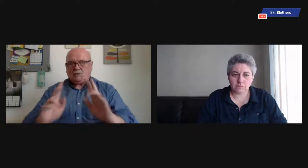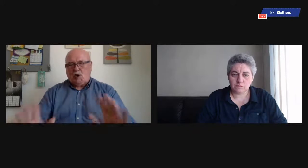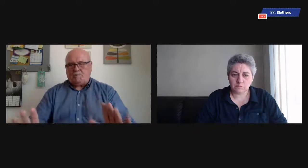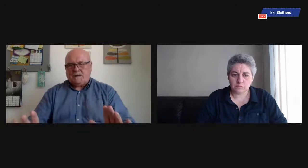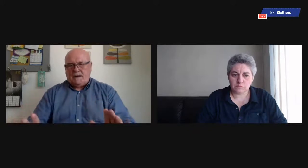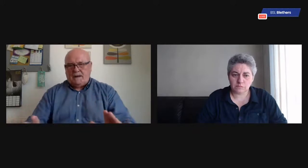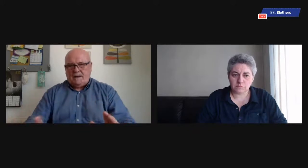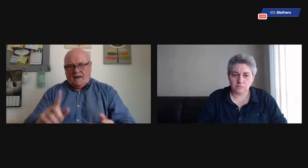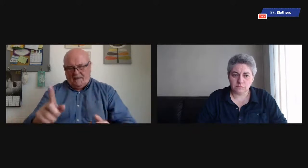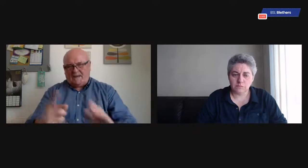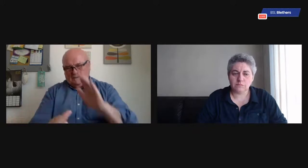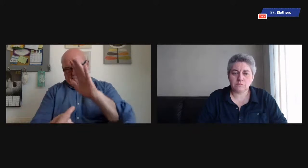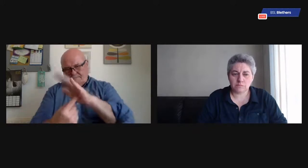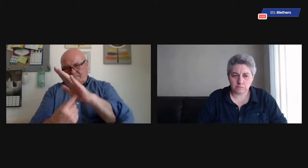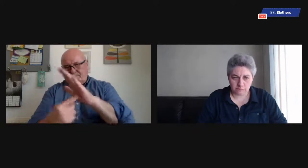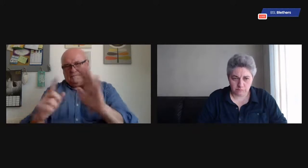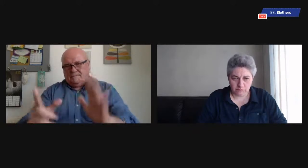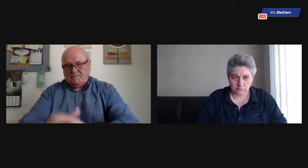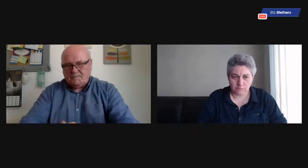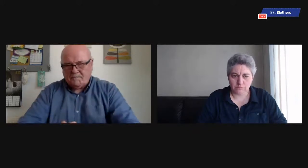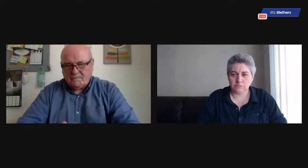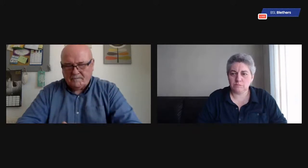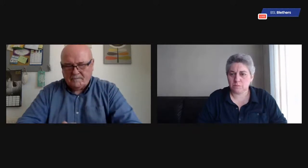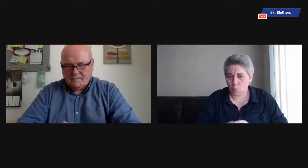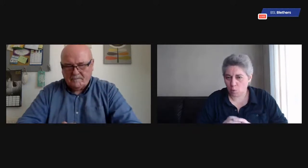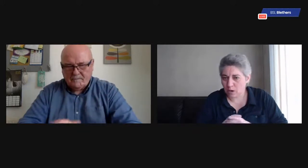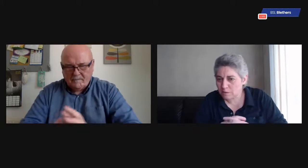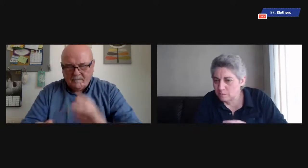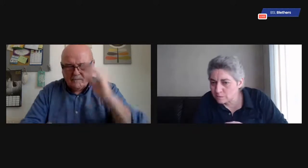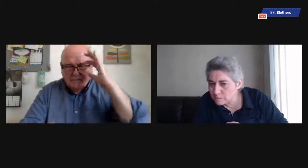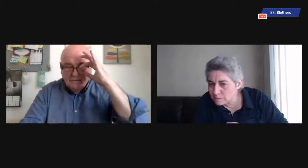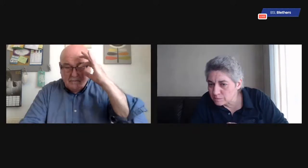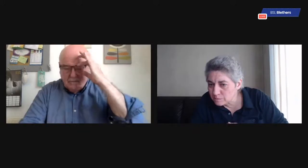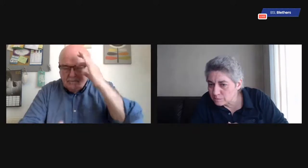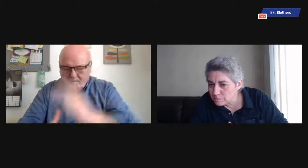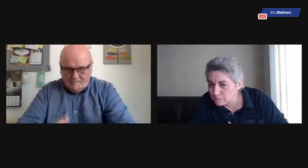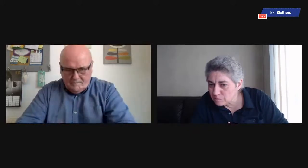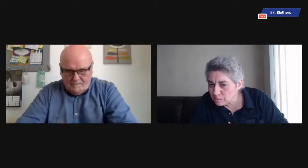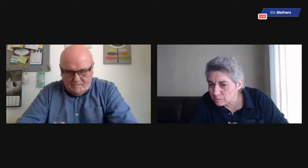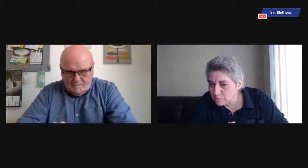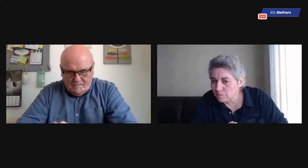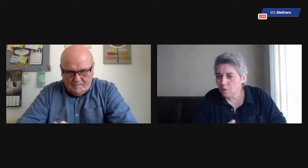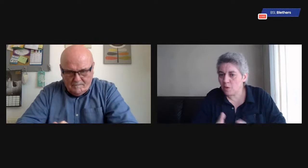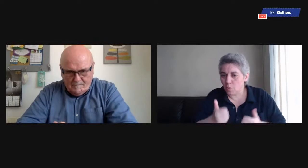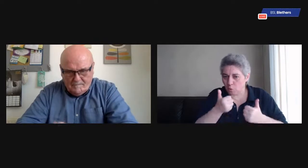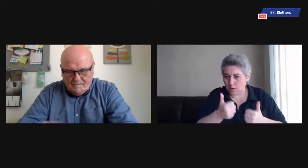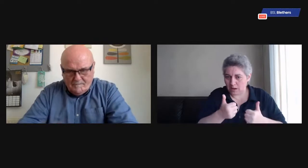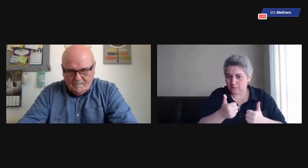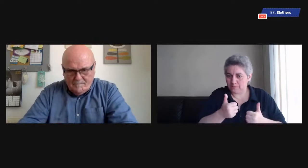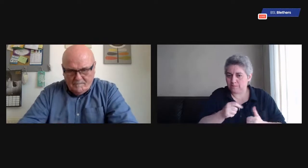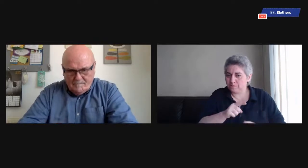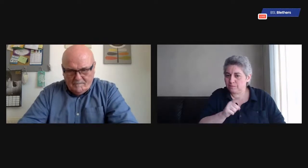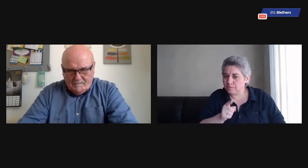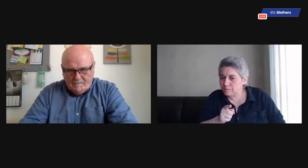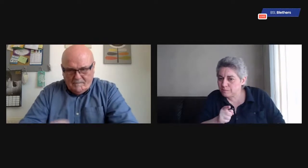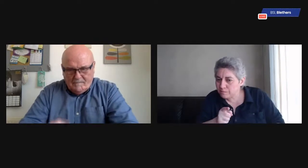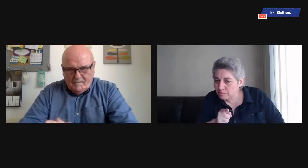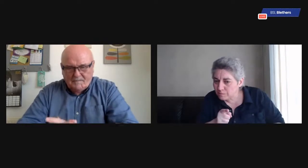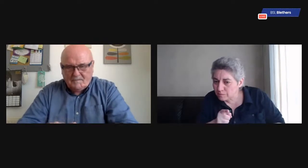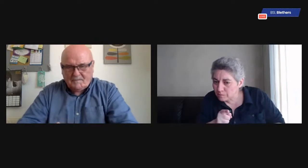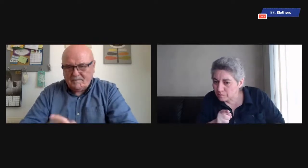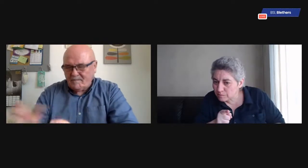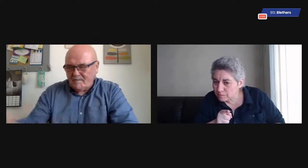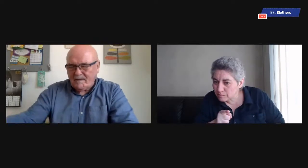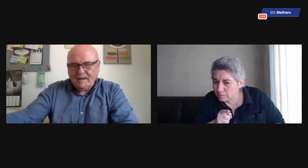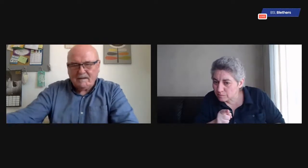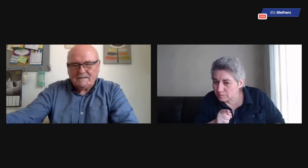not an interpreter. The interpreter's job is to translate, but I have to make sure that deaf person understands what they're saying and the